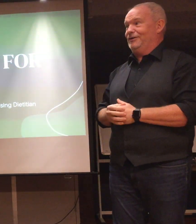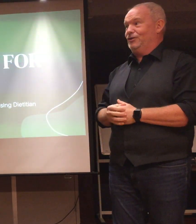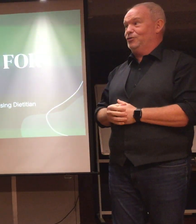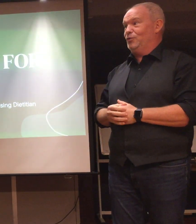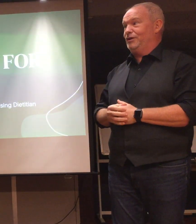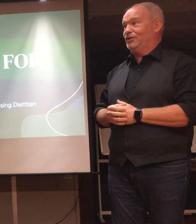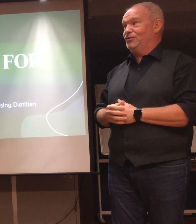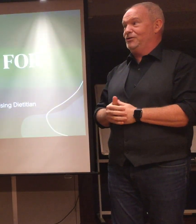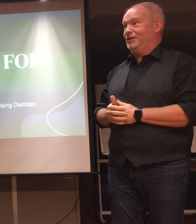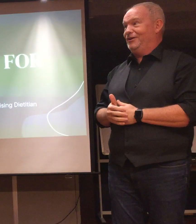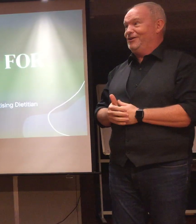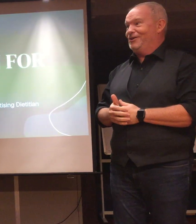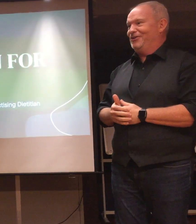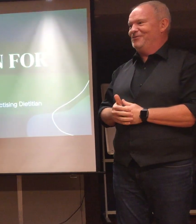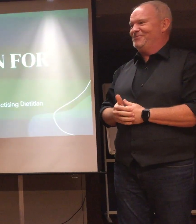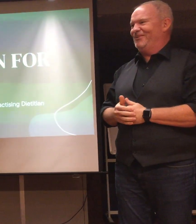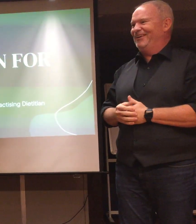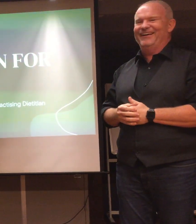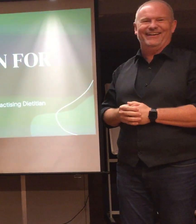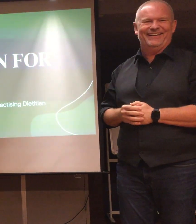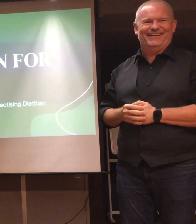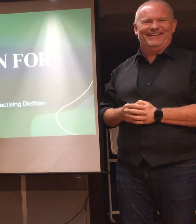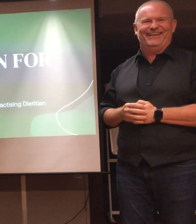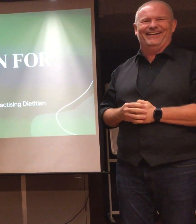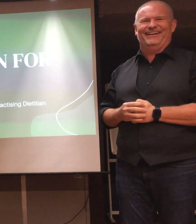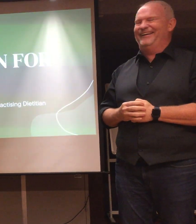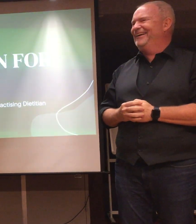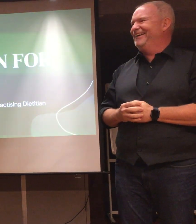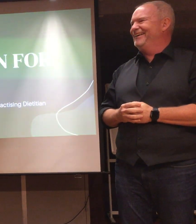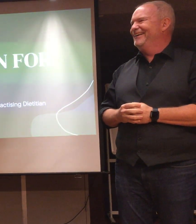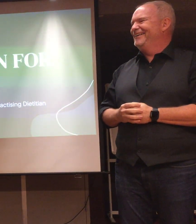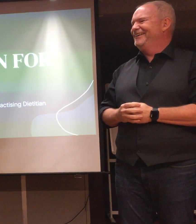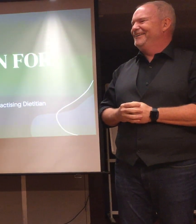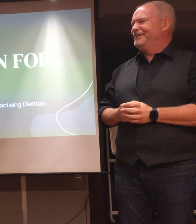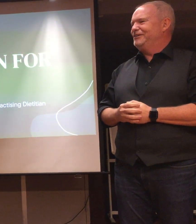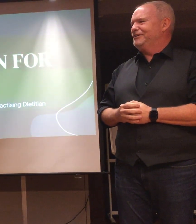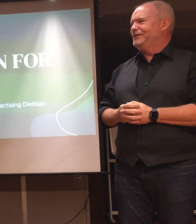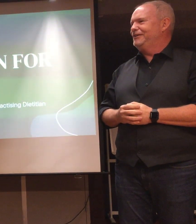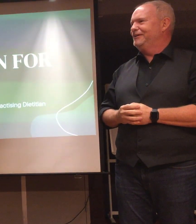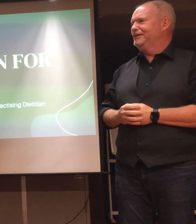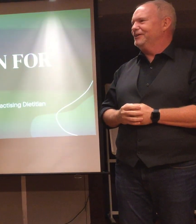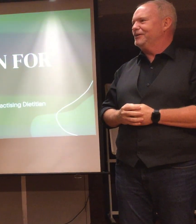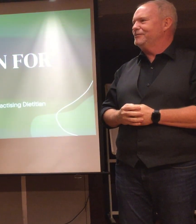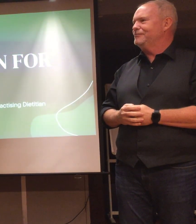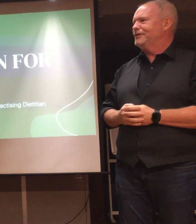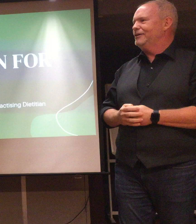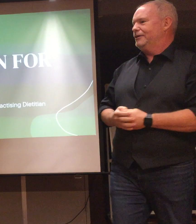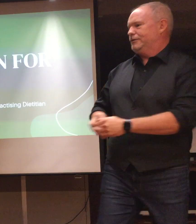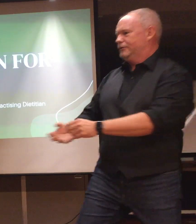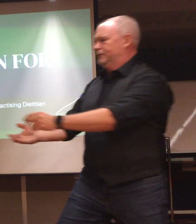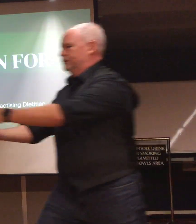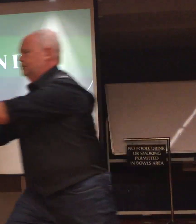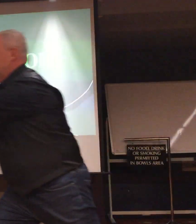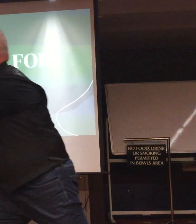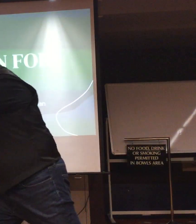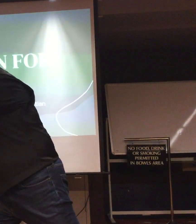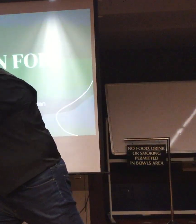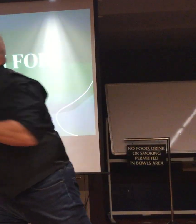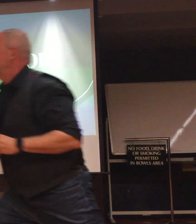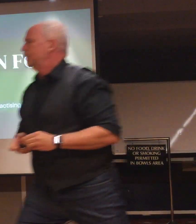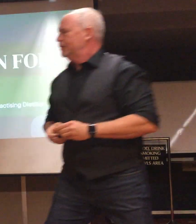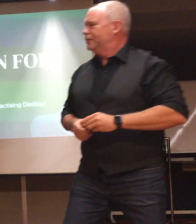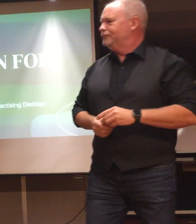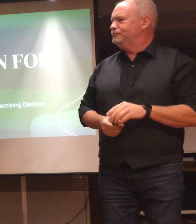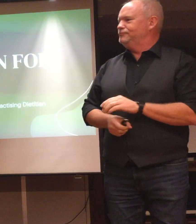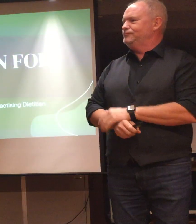Go. Good morning. Good. Good morning. Hello. My name. Oh, thank